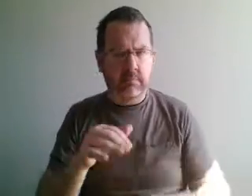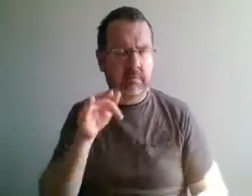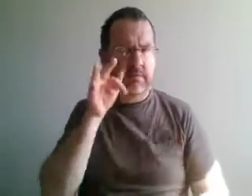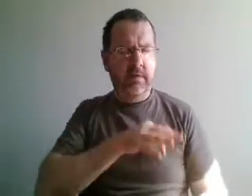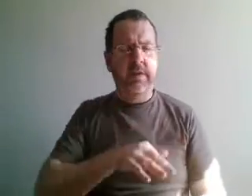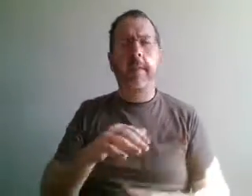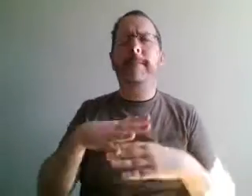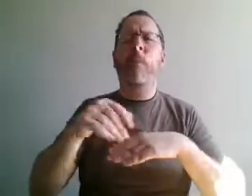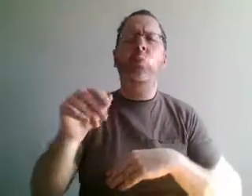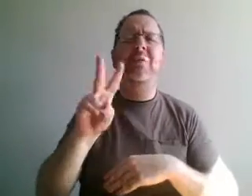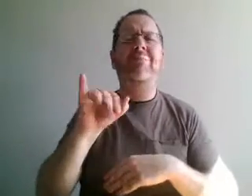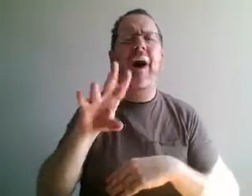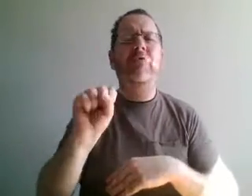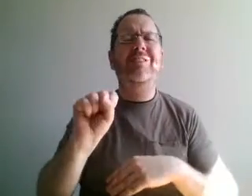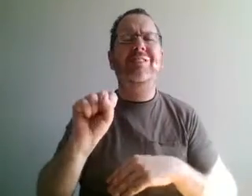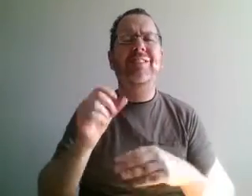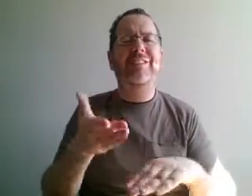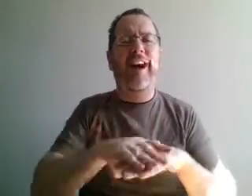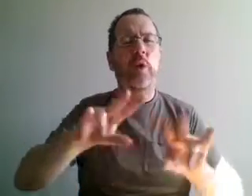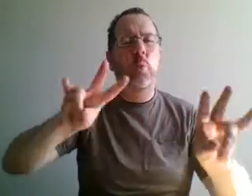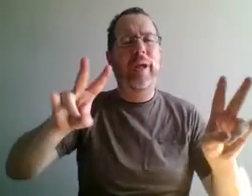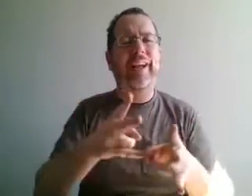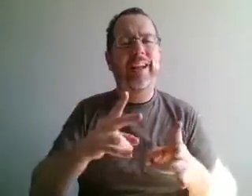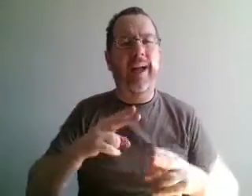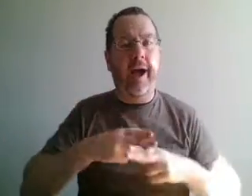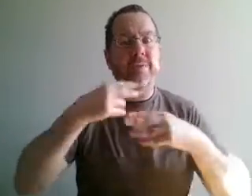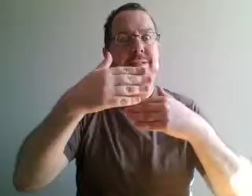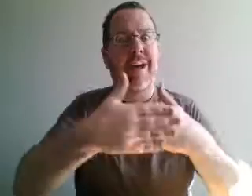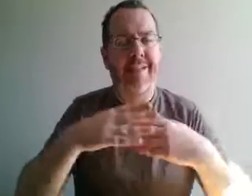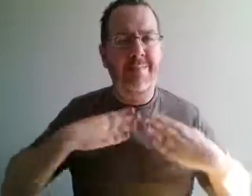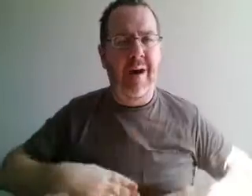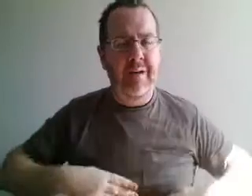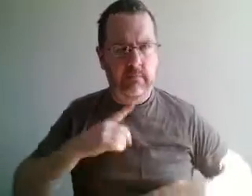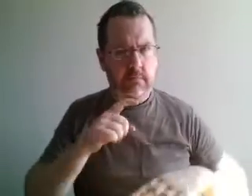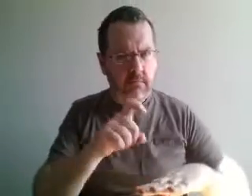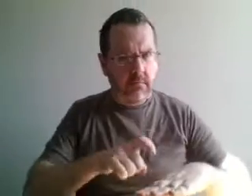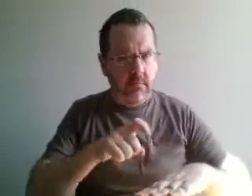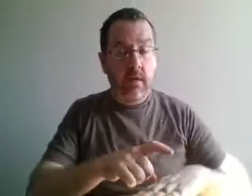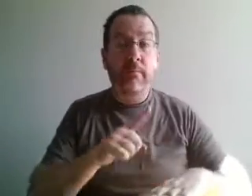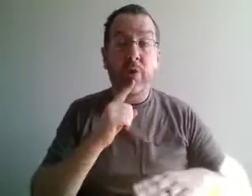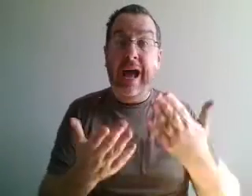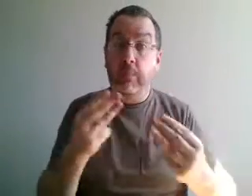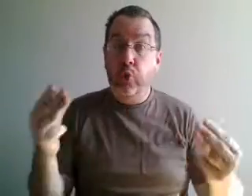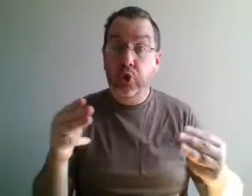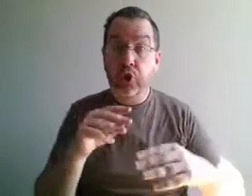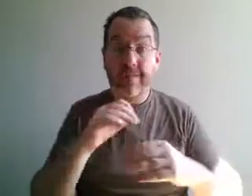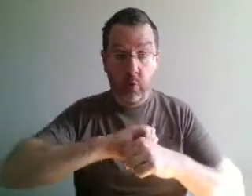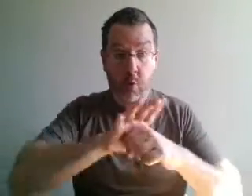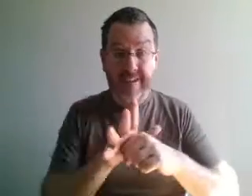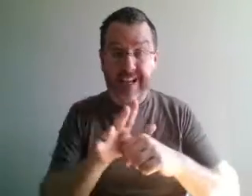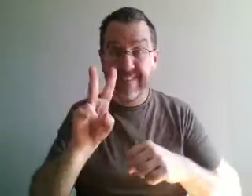body. Mind you, the amount of virus that is surviving is tiny, so the risks of